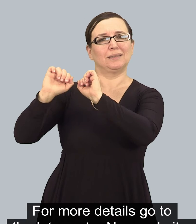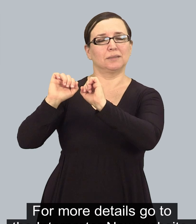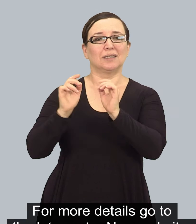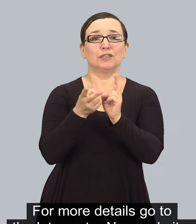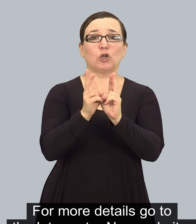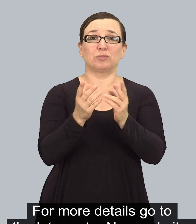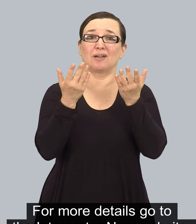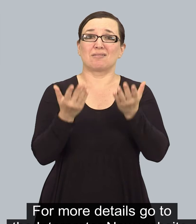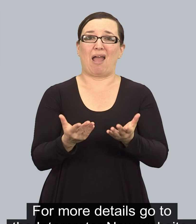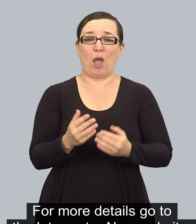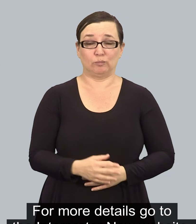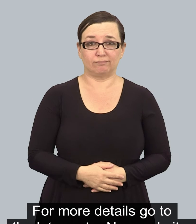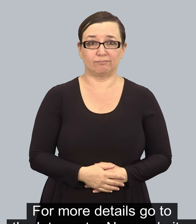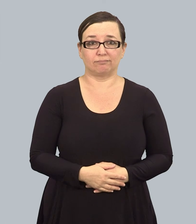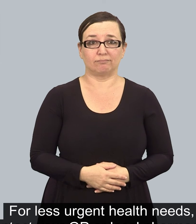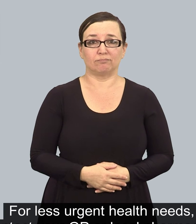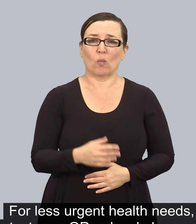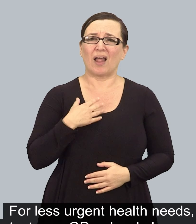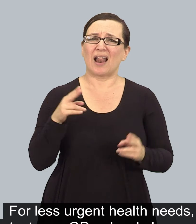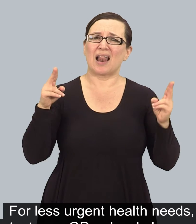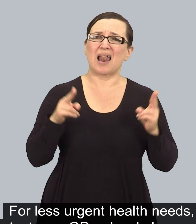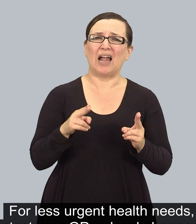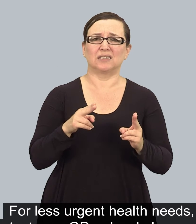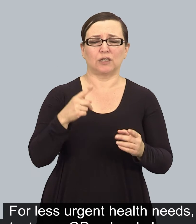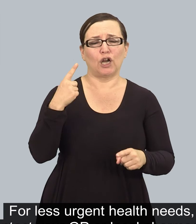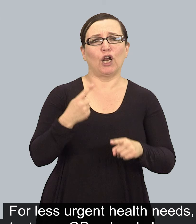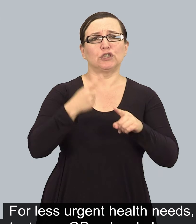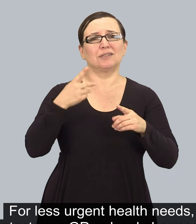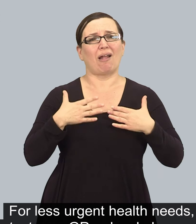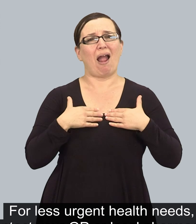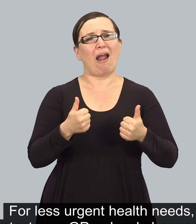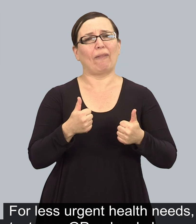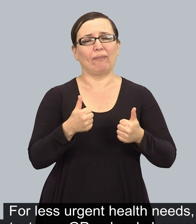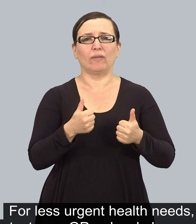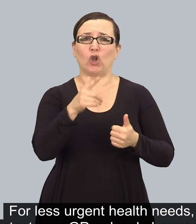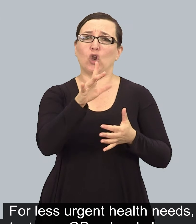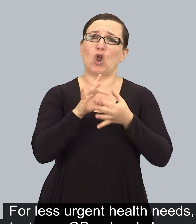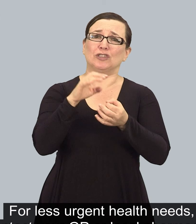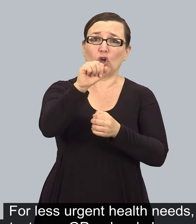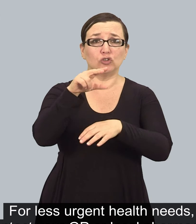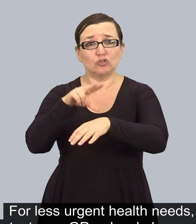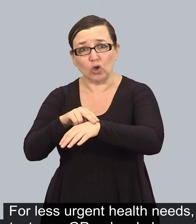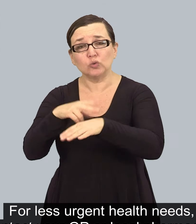website. For less urgent health needs, contact your GP or local pharmacist.